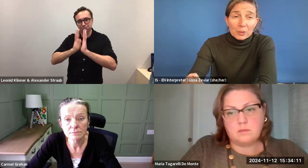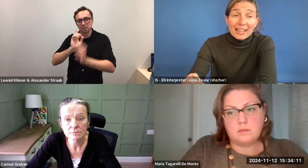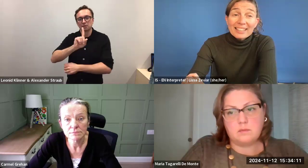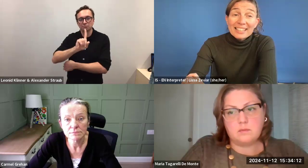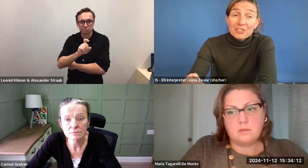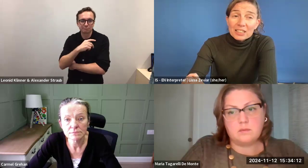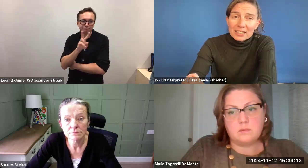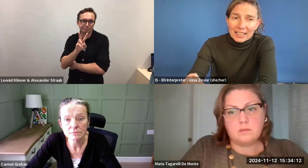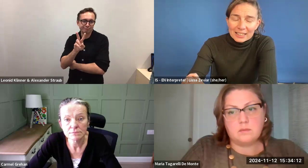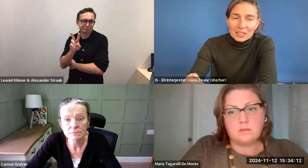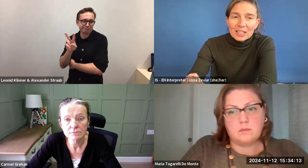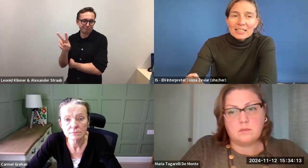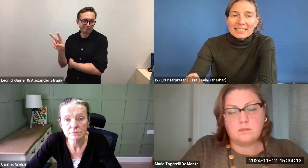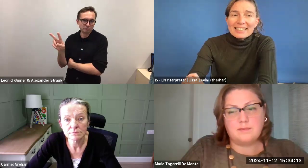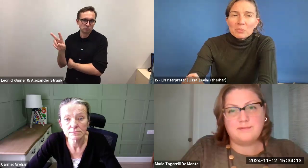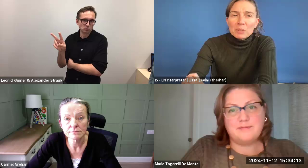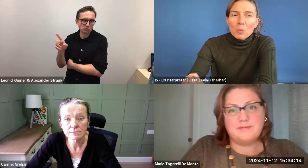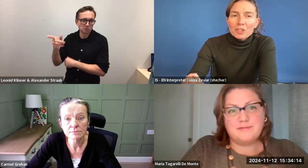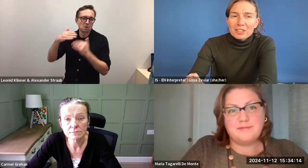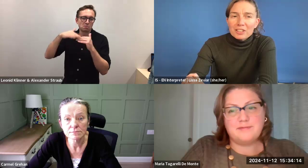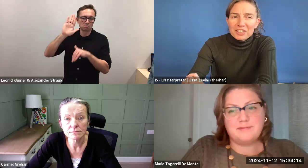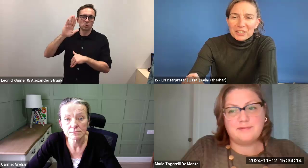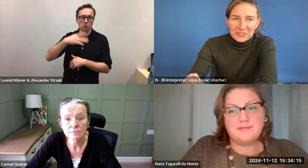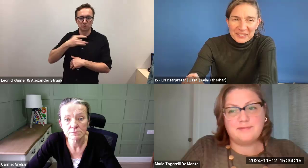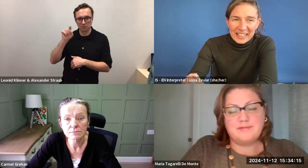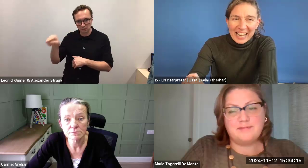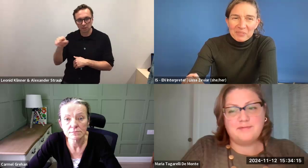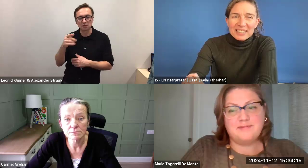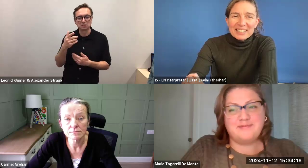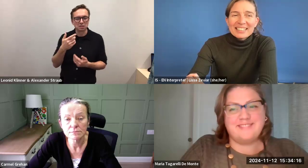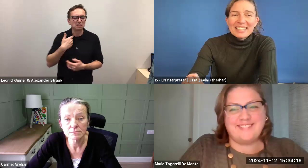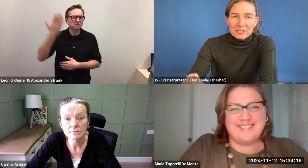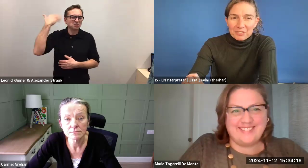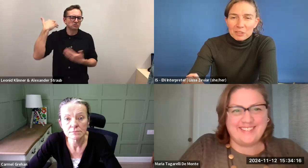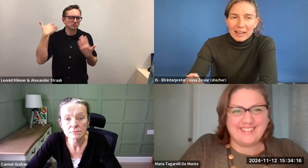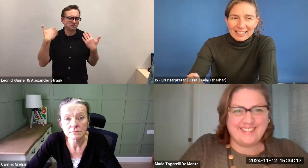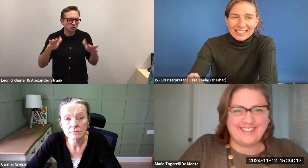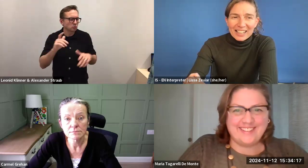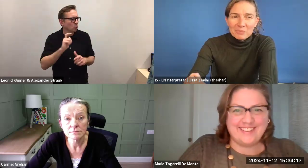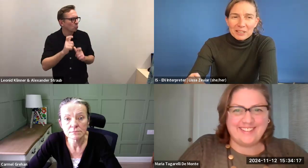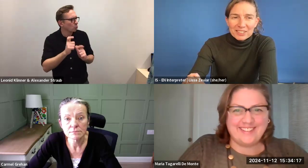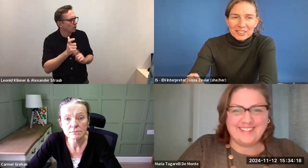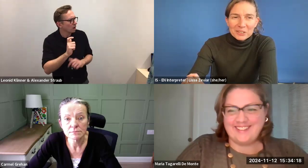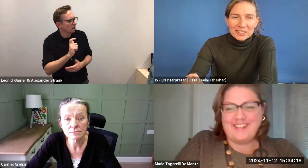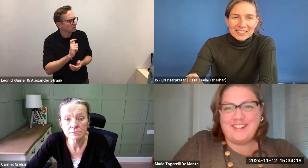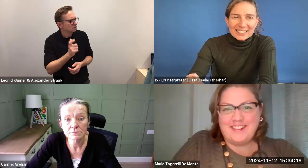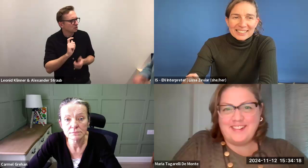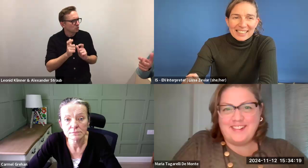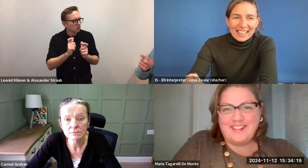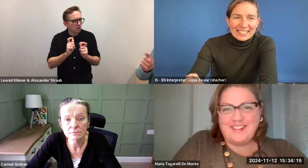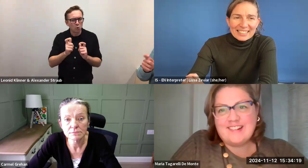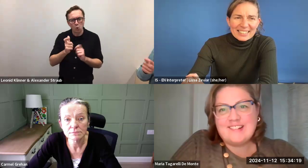their video. And they say they really like seeing me watching their video because then they get the feedback of my